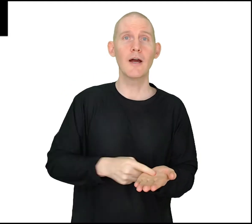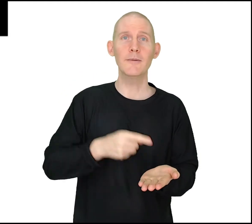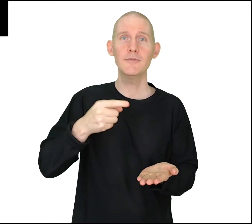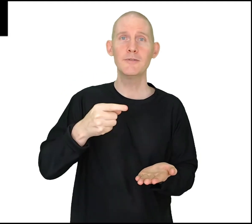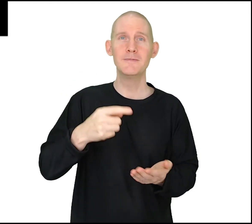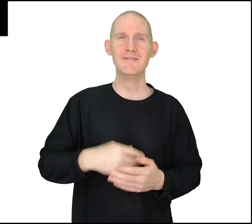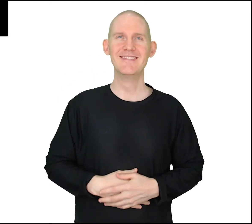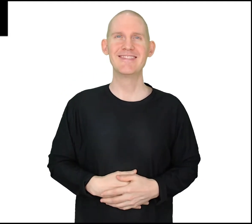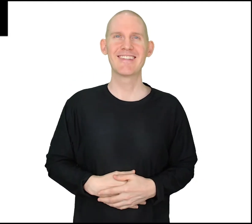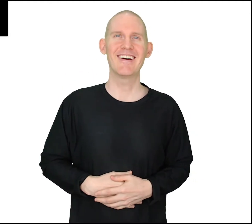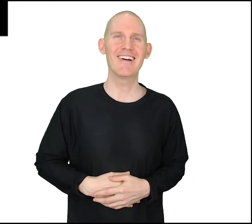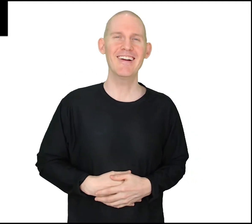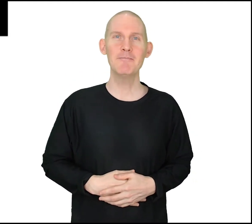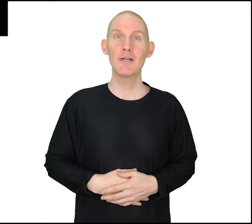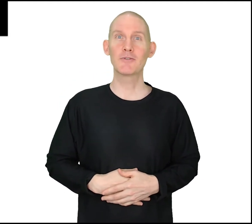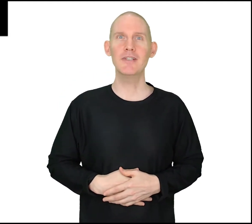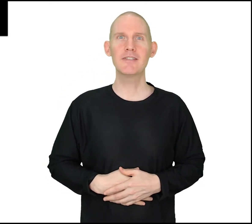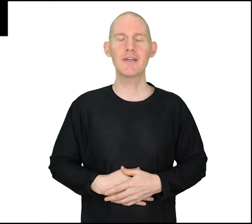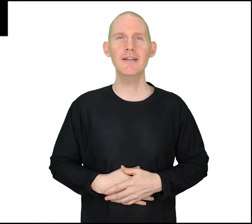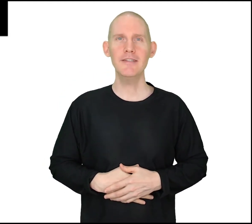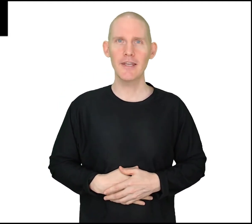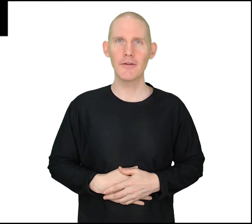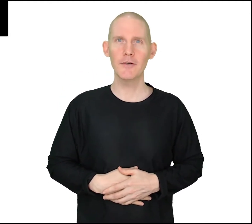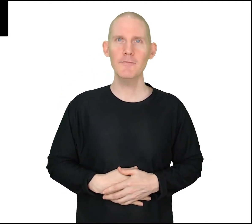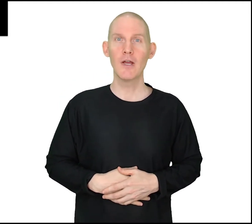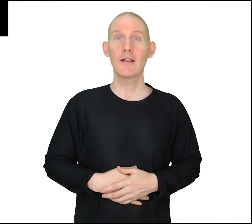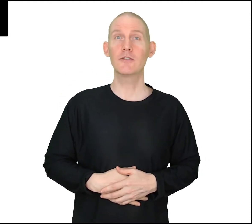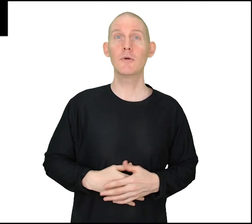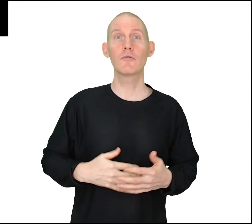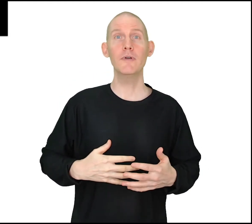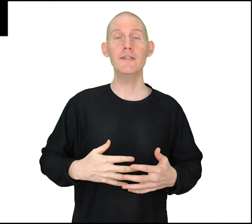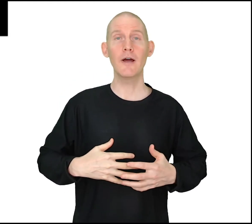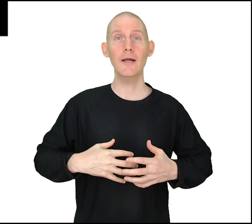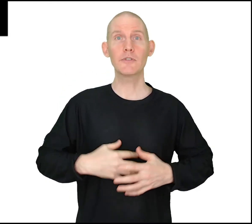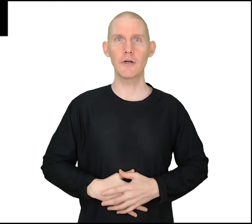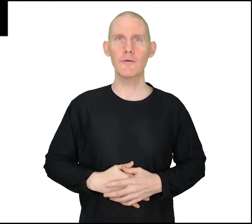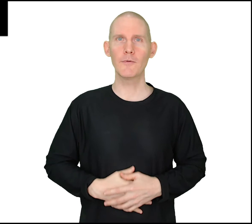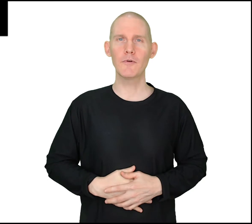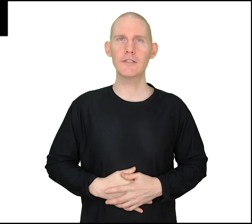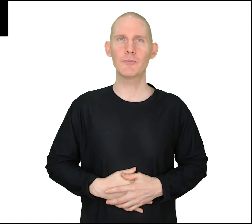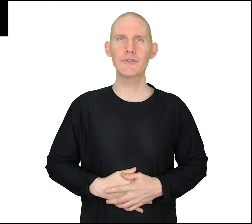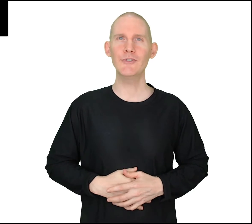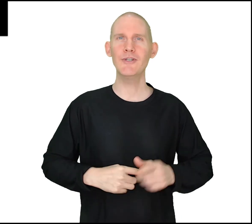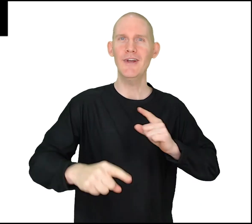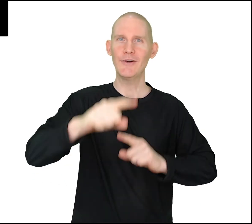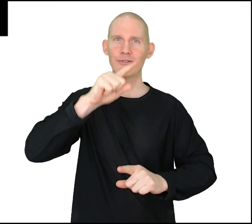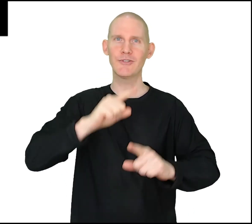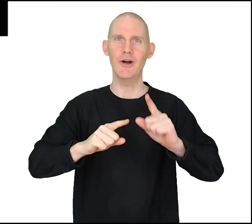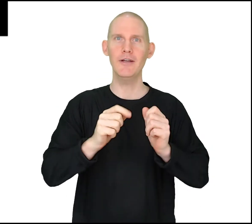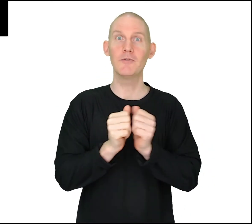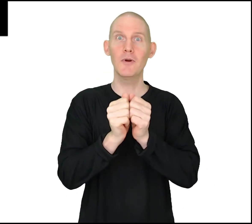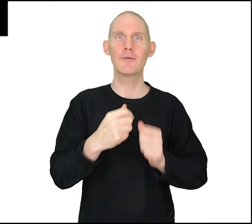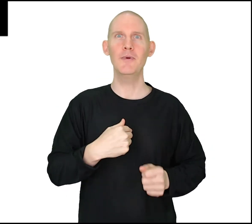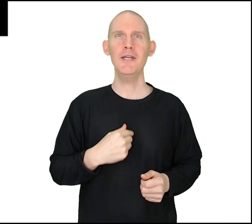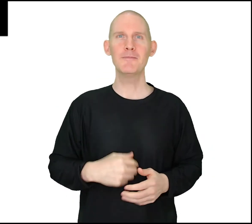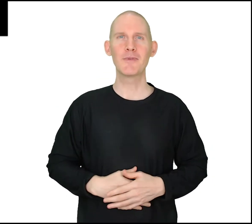Sometimes. All right, so let's sign together. Let's do it 3 times, starting from the rest position. Sign with me. Here we